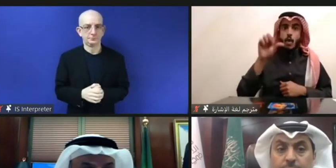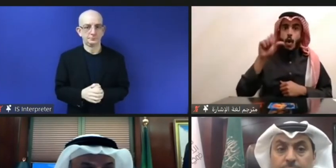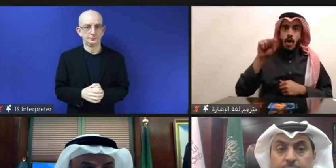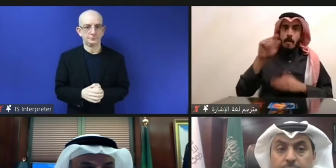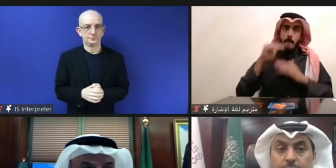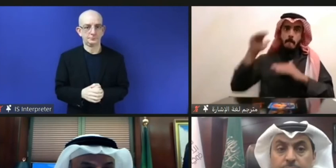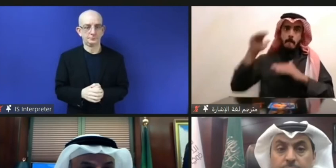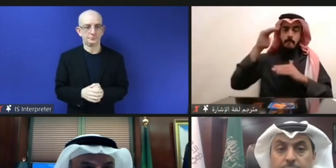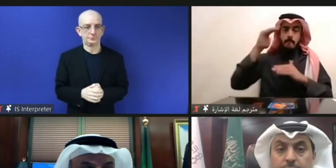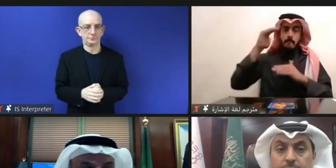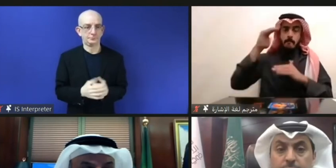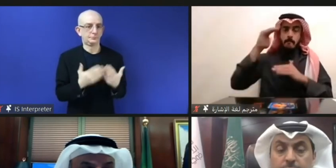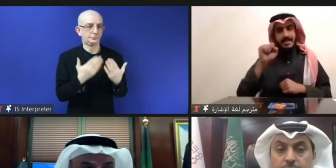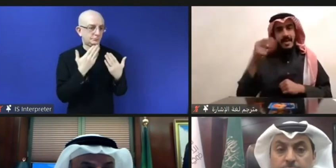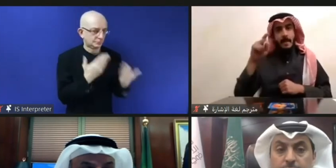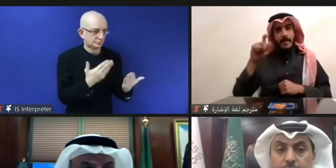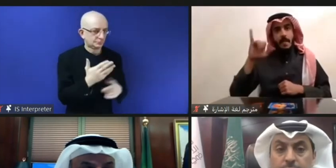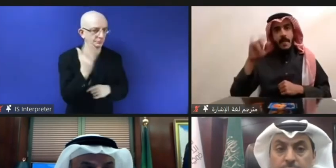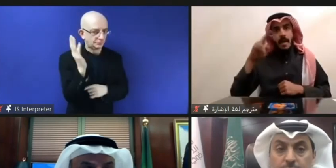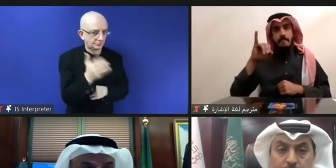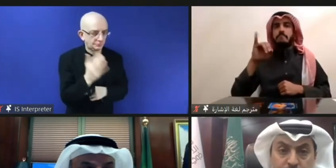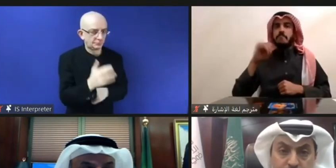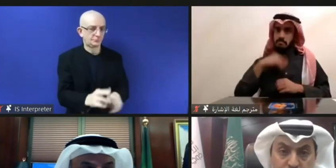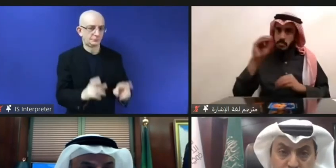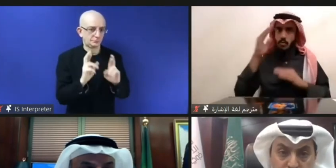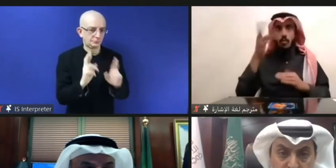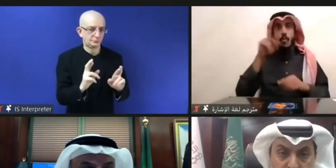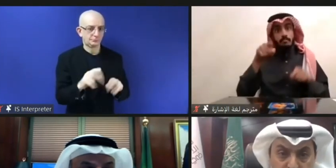Disability will be a landmark in the region